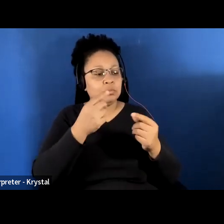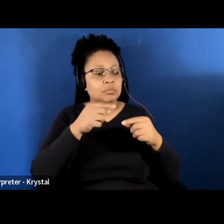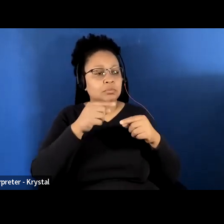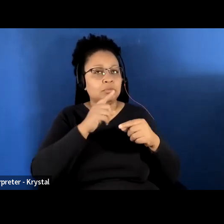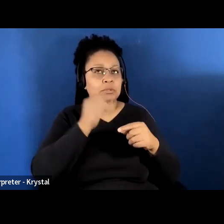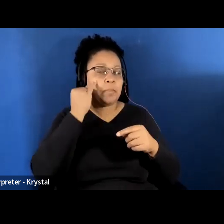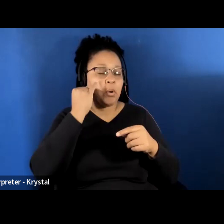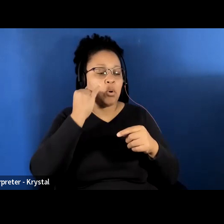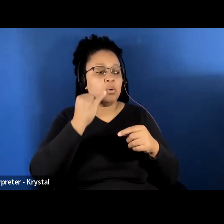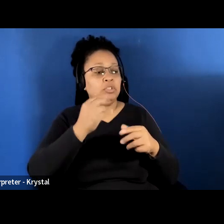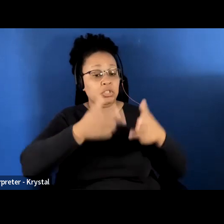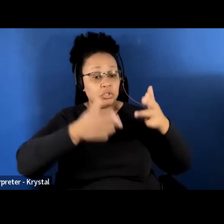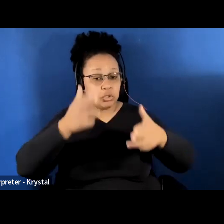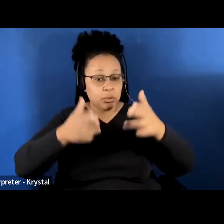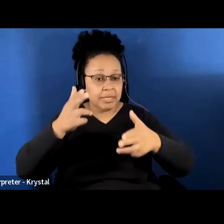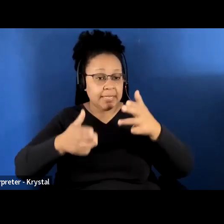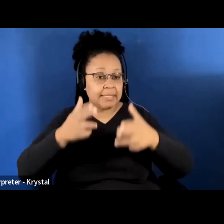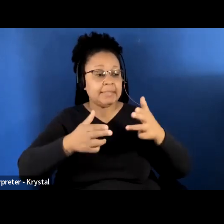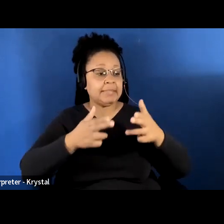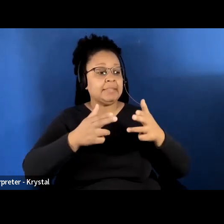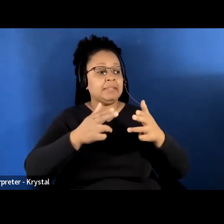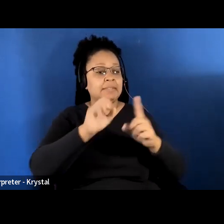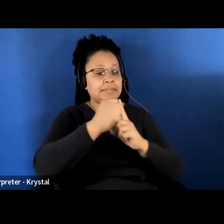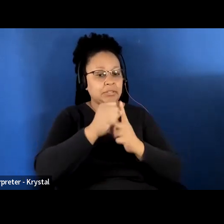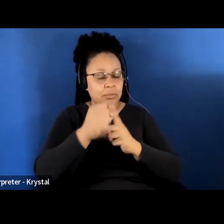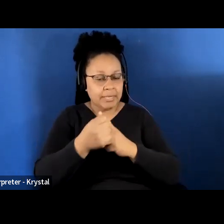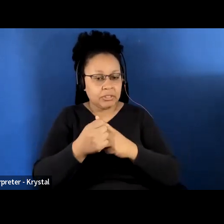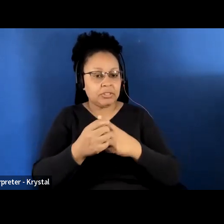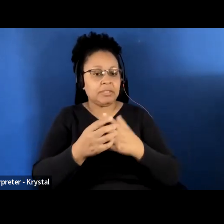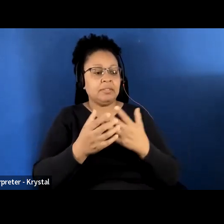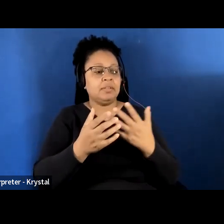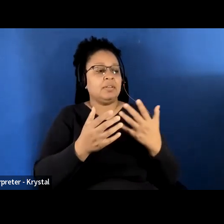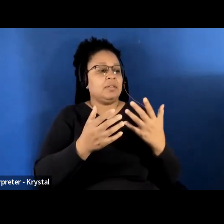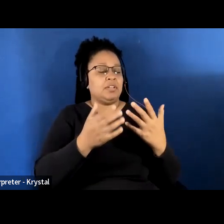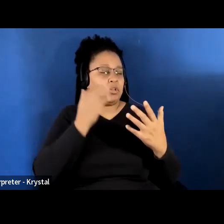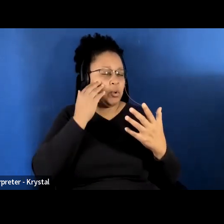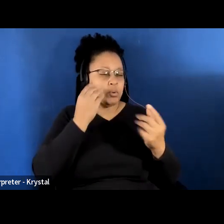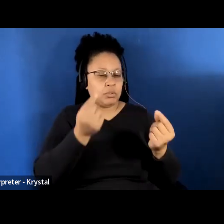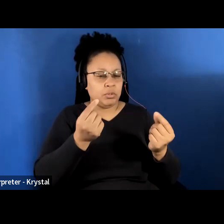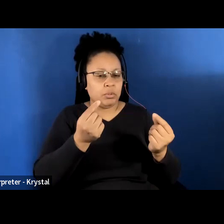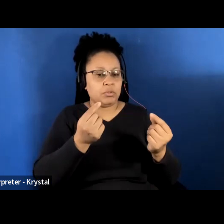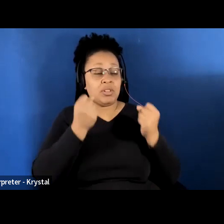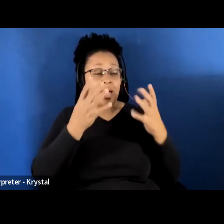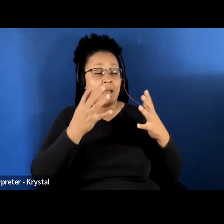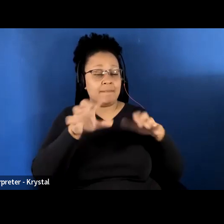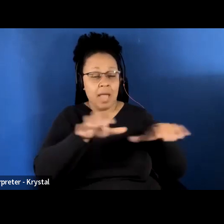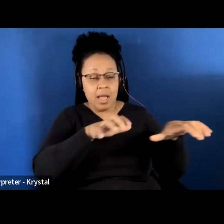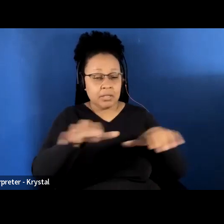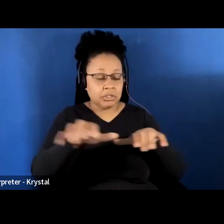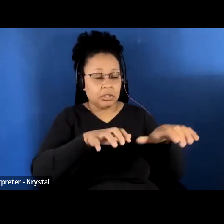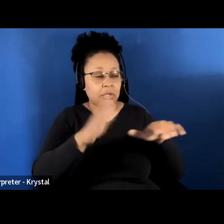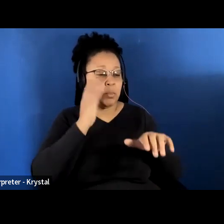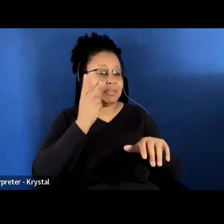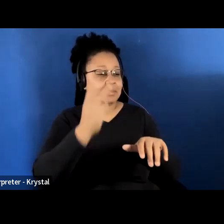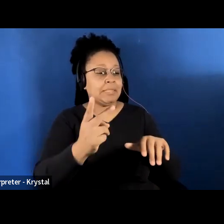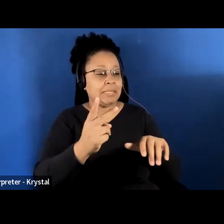a fast changing scene video, and the actions coincide with the spoken instructions. The only thing on the screen that